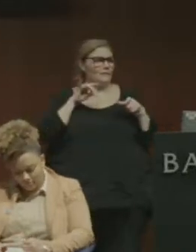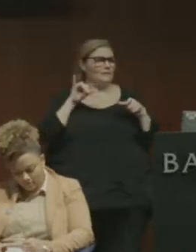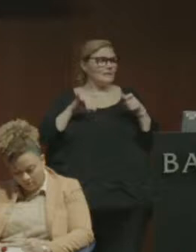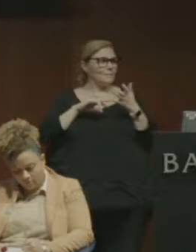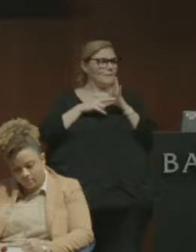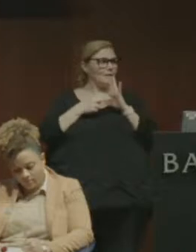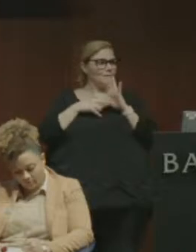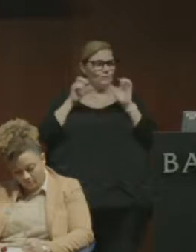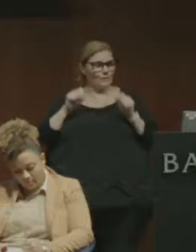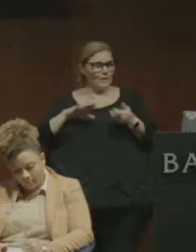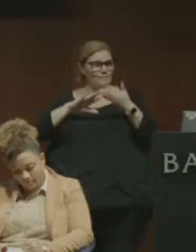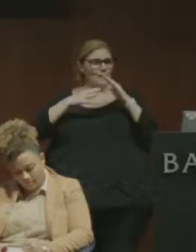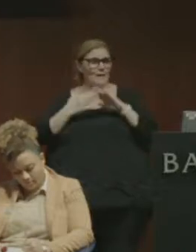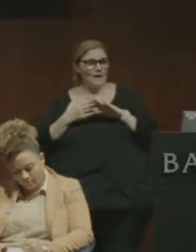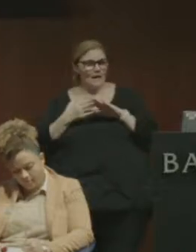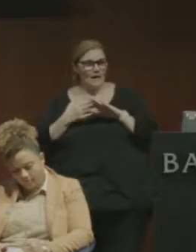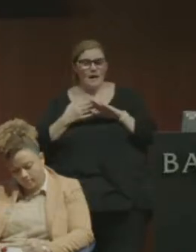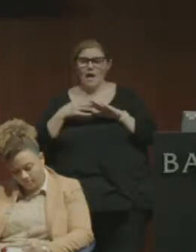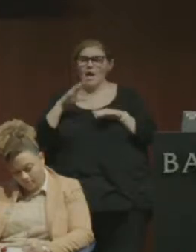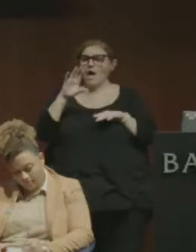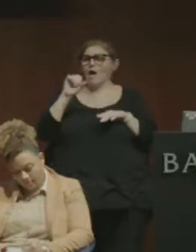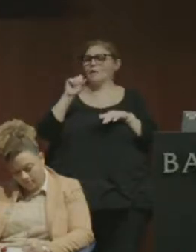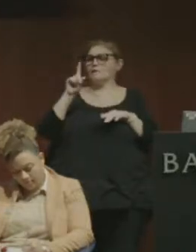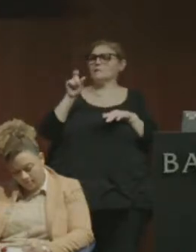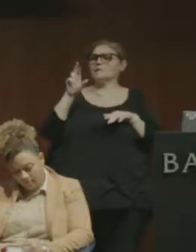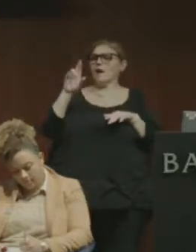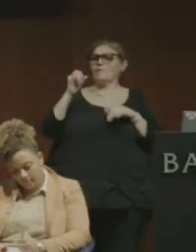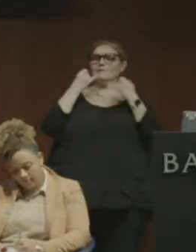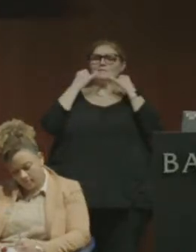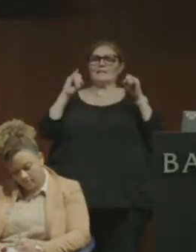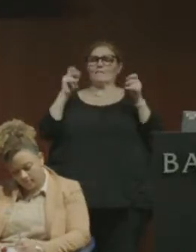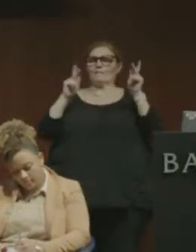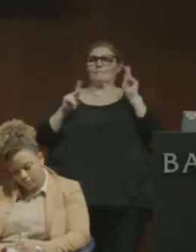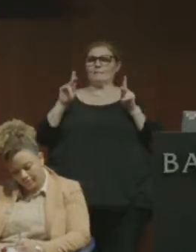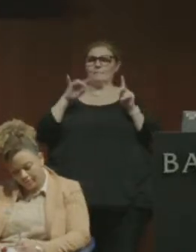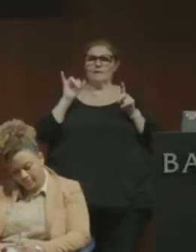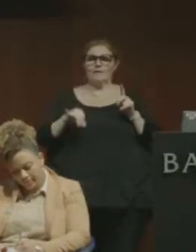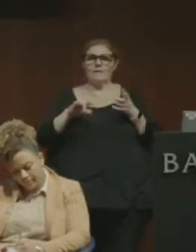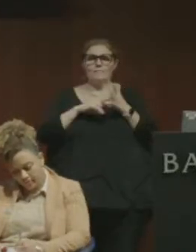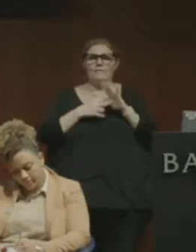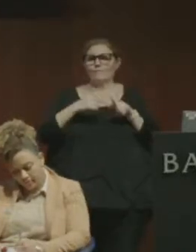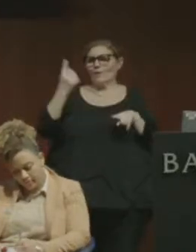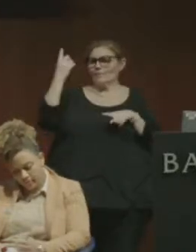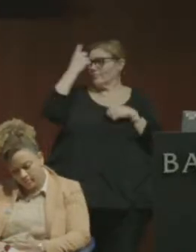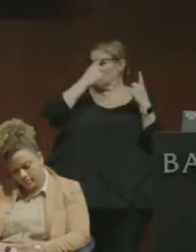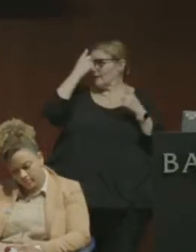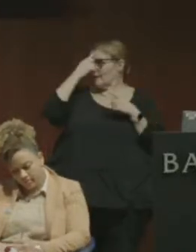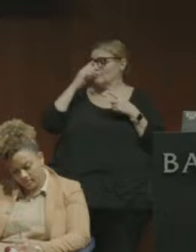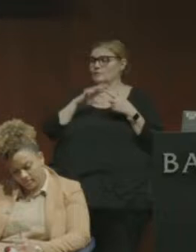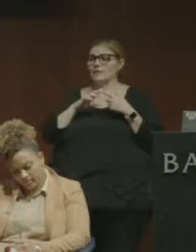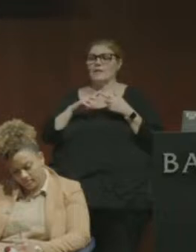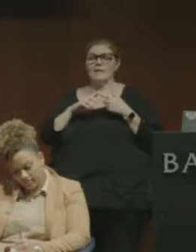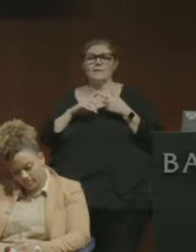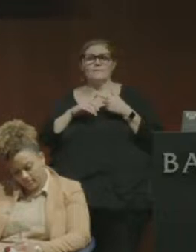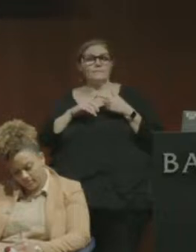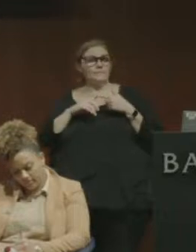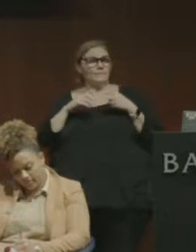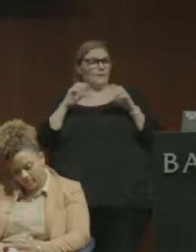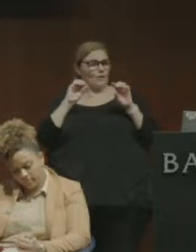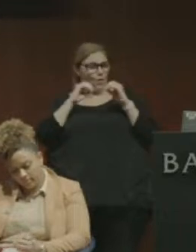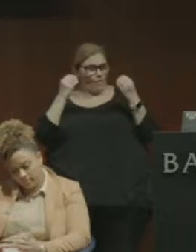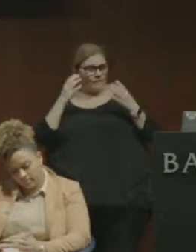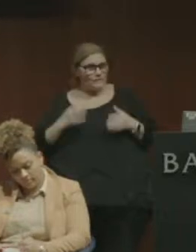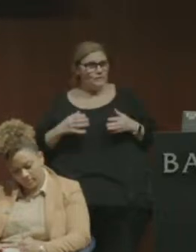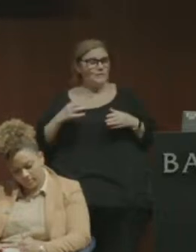you could become a sovereign people. So for thinkers, policy officers, and colonial